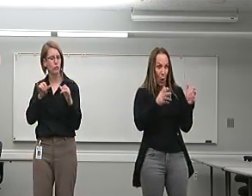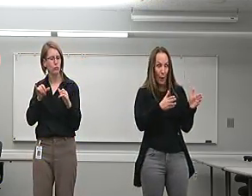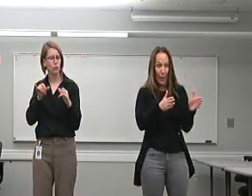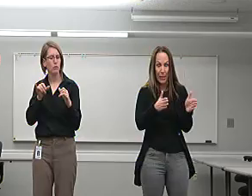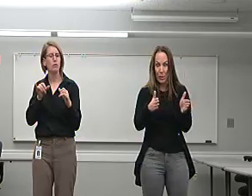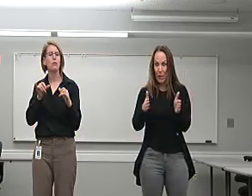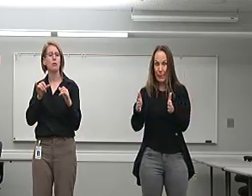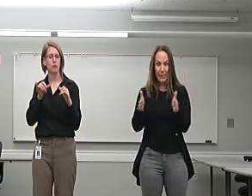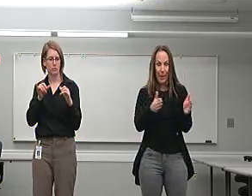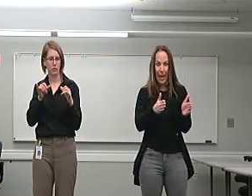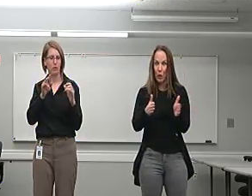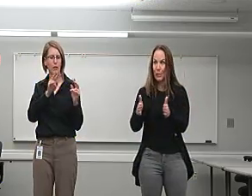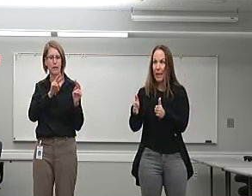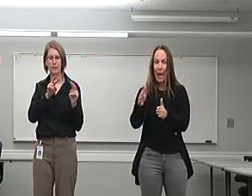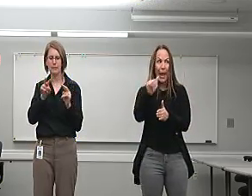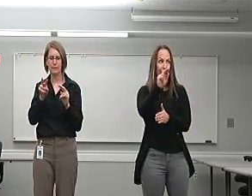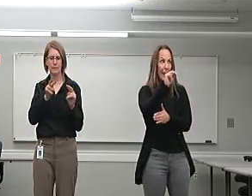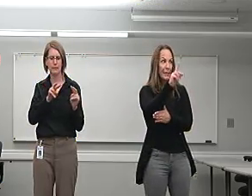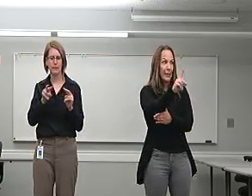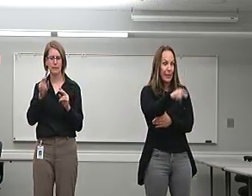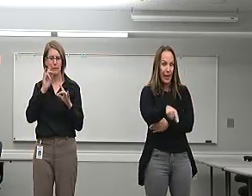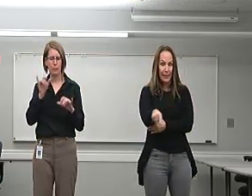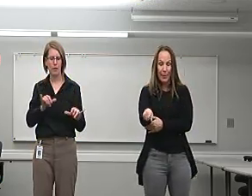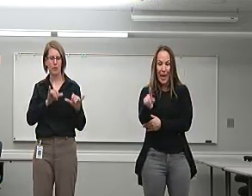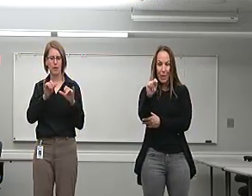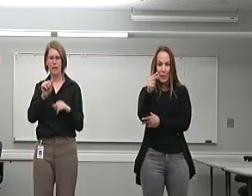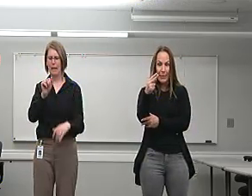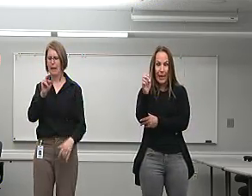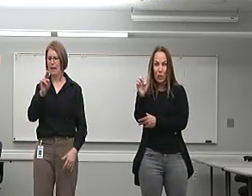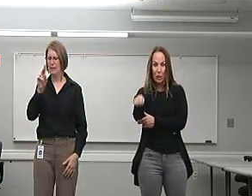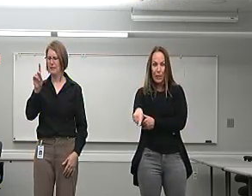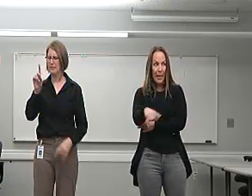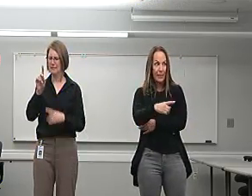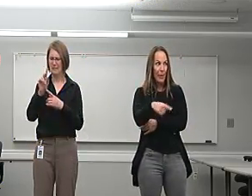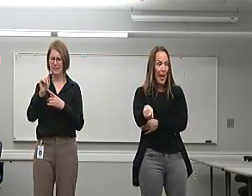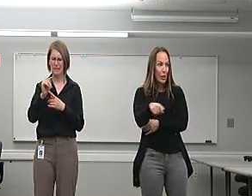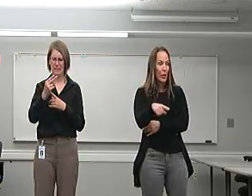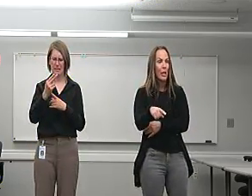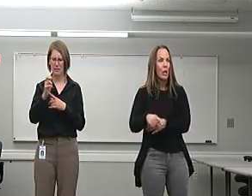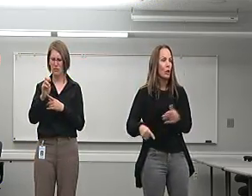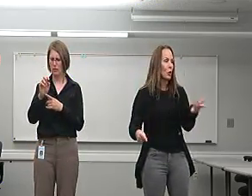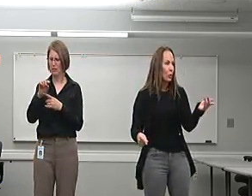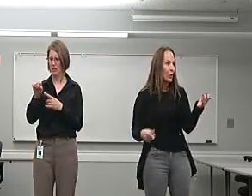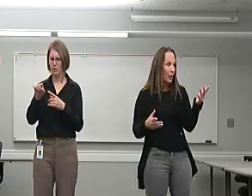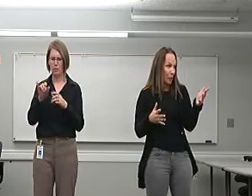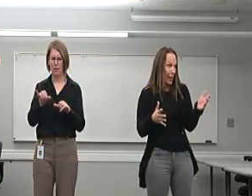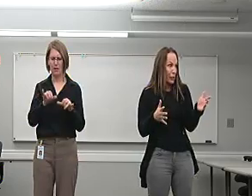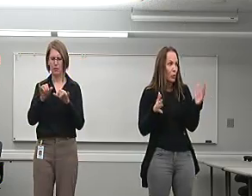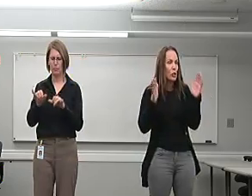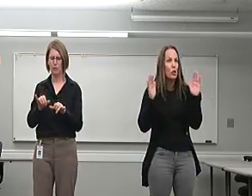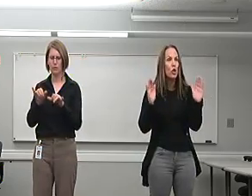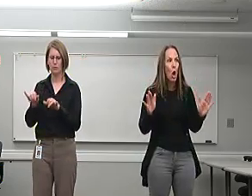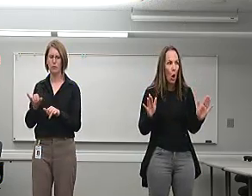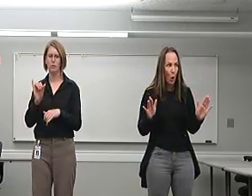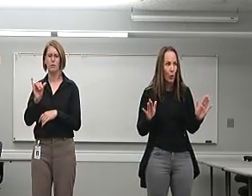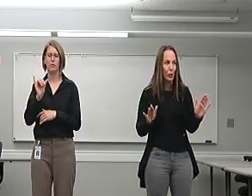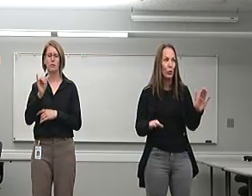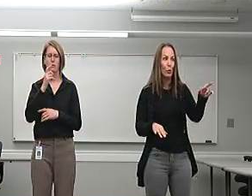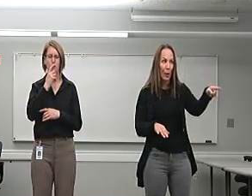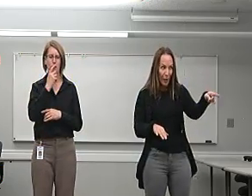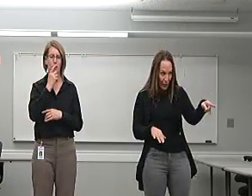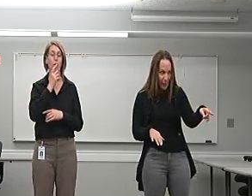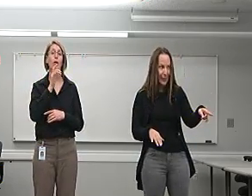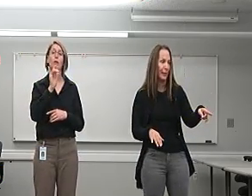see patterns. A-N-D, that's a pattern. T-H-E, that's a pattern. Okay, so just know you are not the